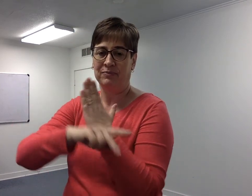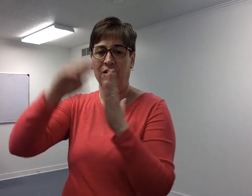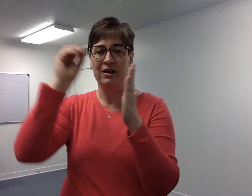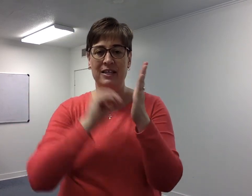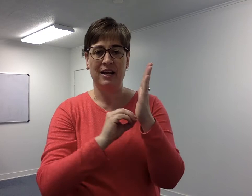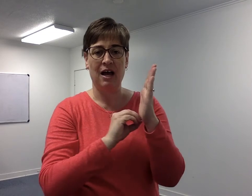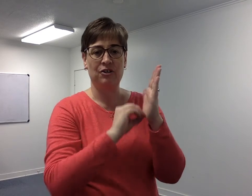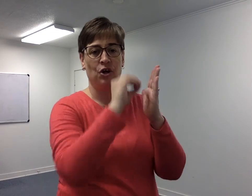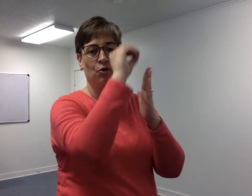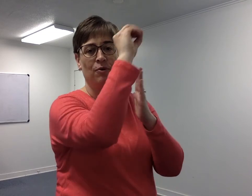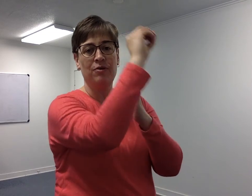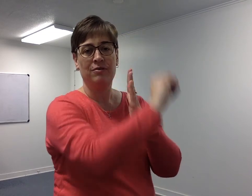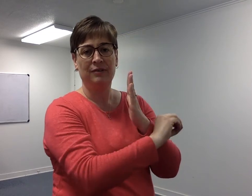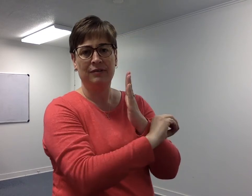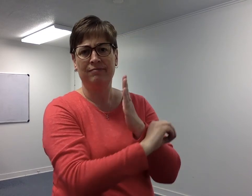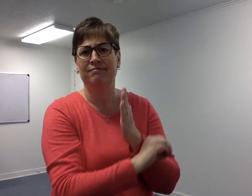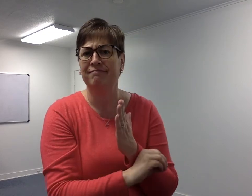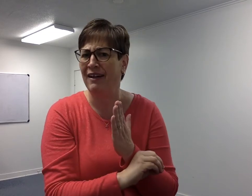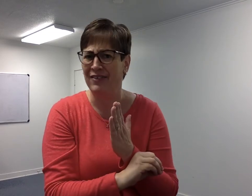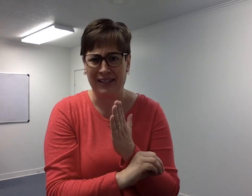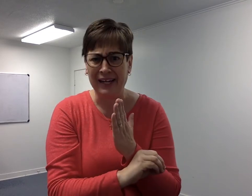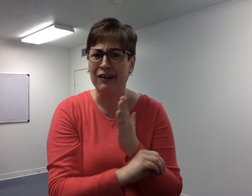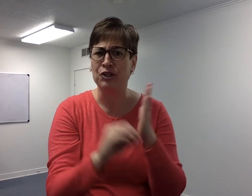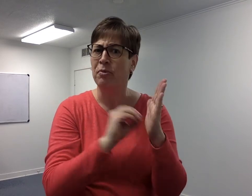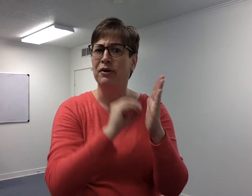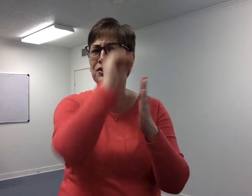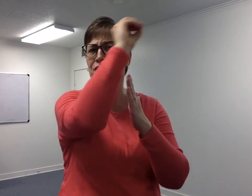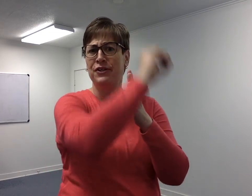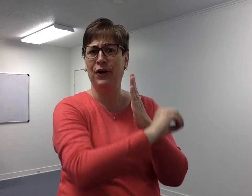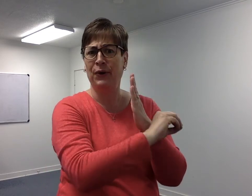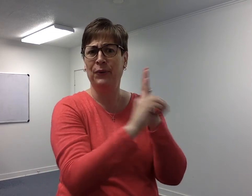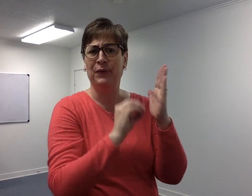All right, then October. I feel like October is just an O.